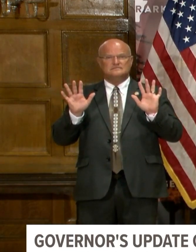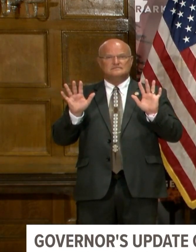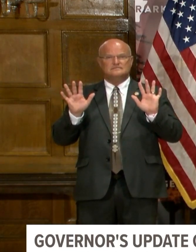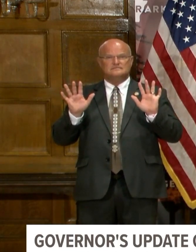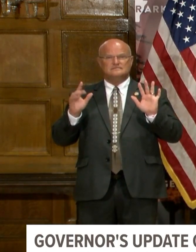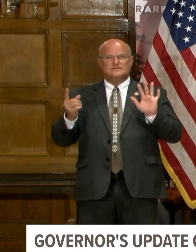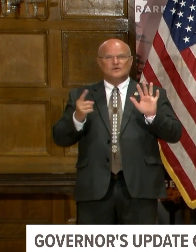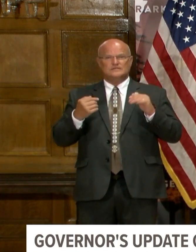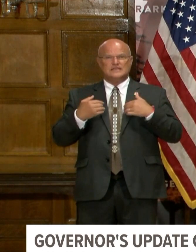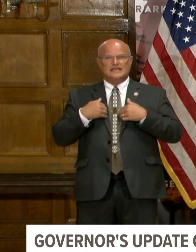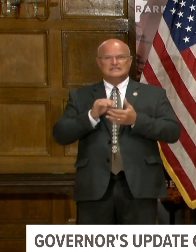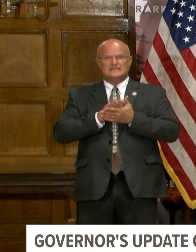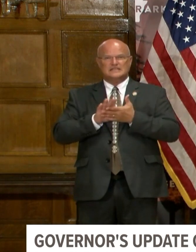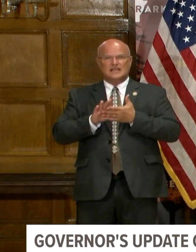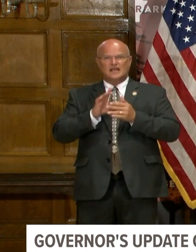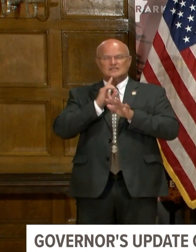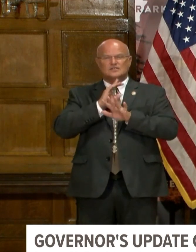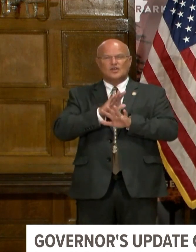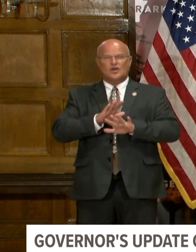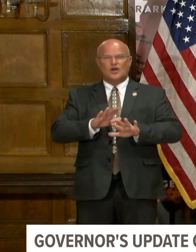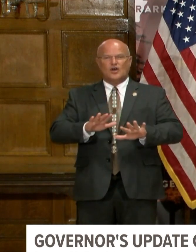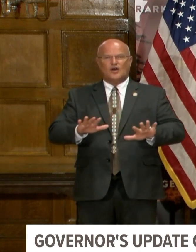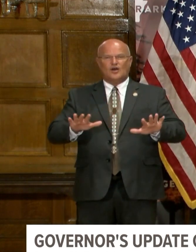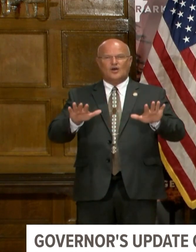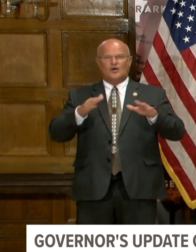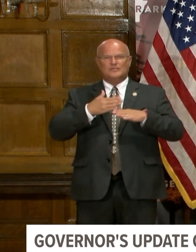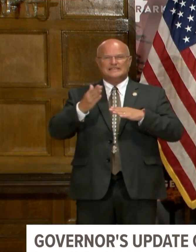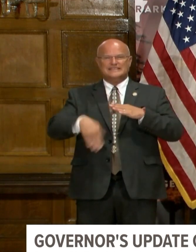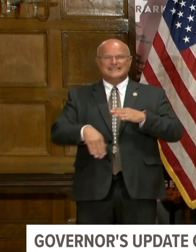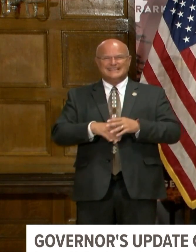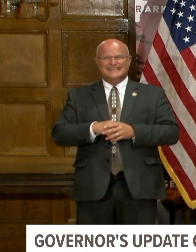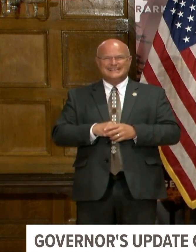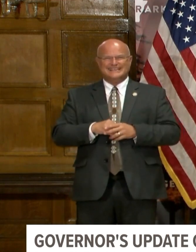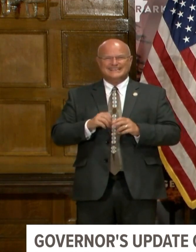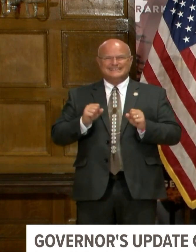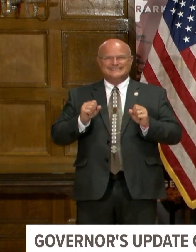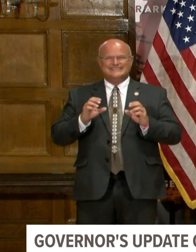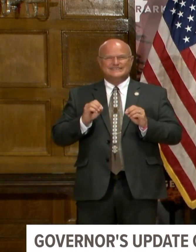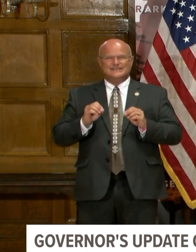That always has a nice, calm ending to everything.